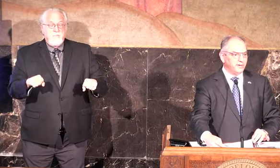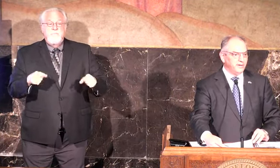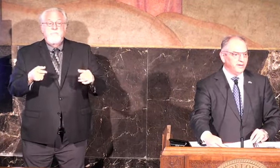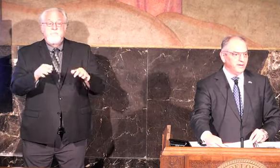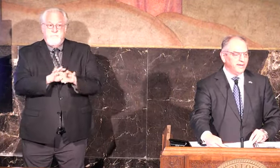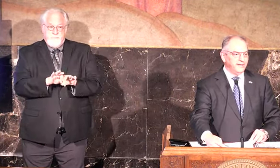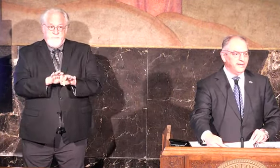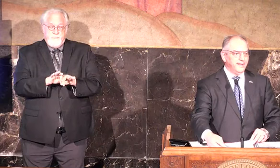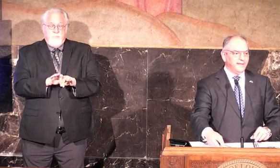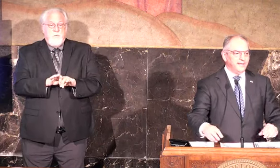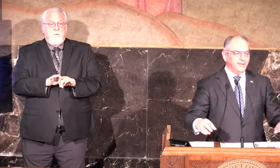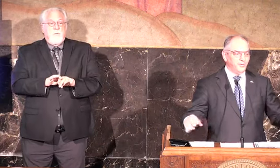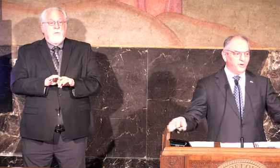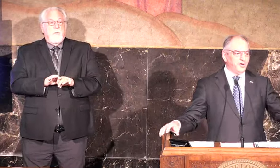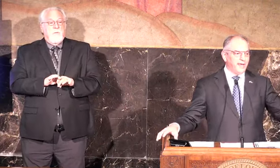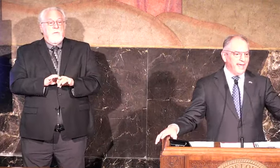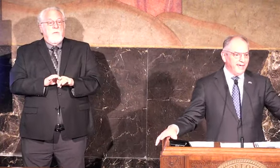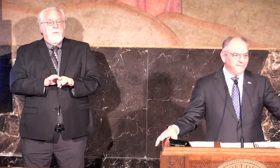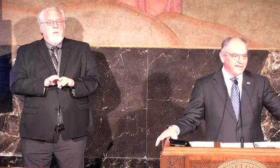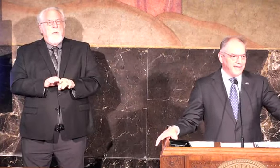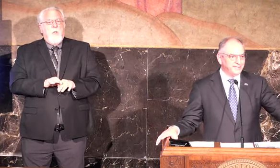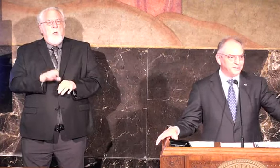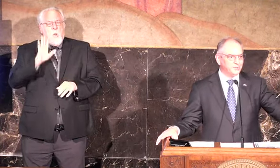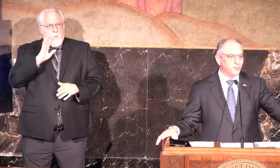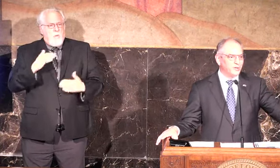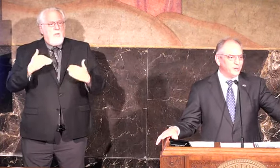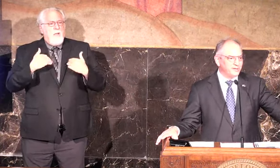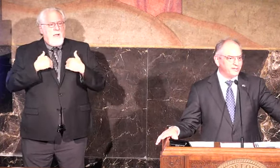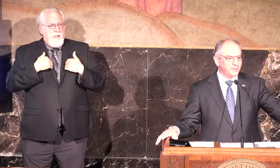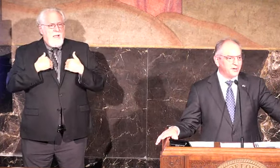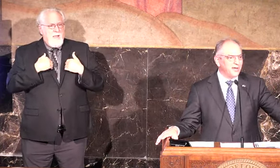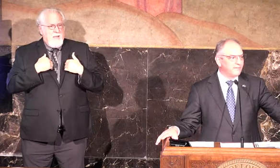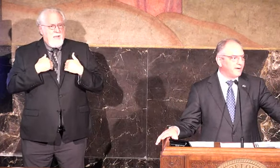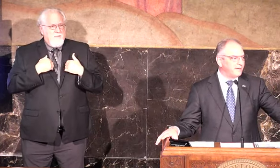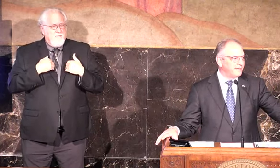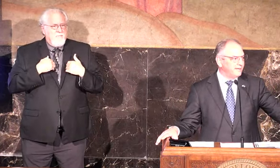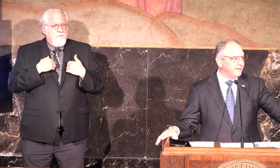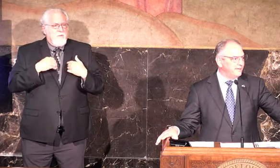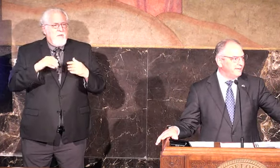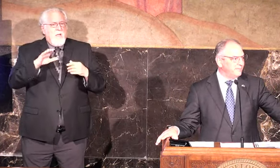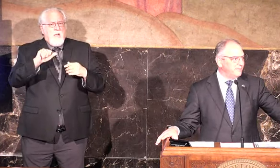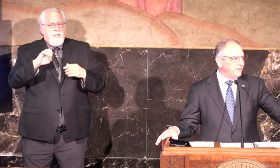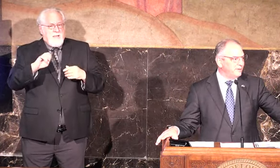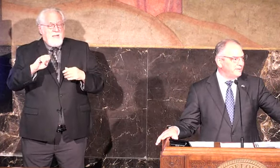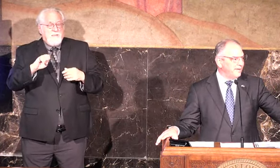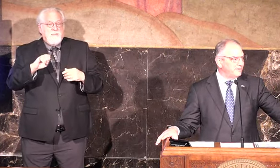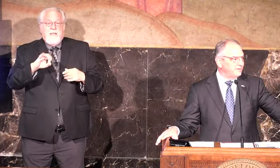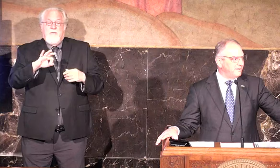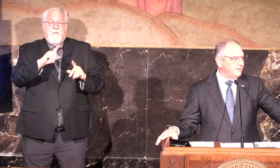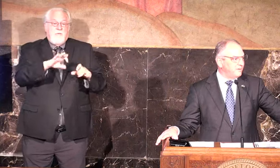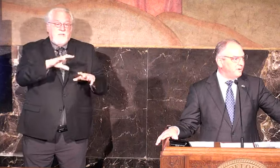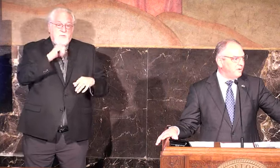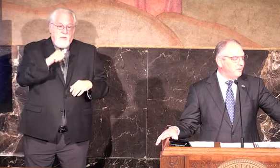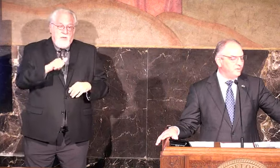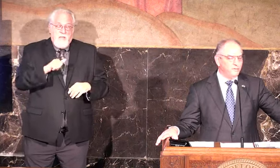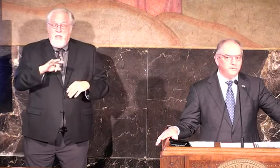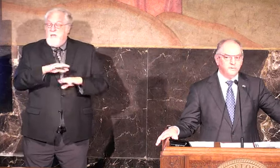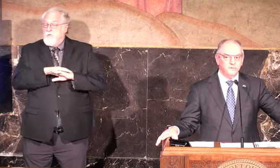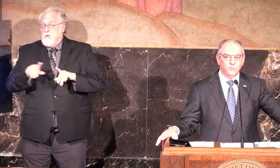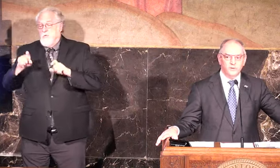important. You're going to have the cases whether you test or not, right? But if you don't test, you don't